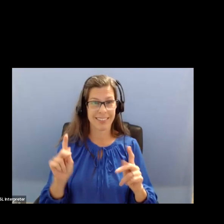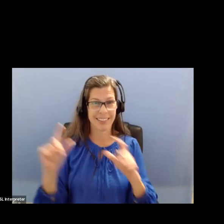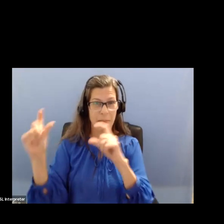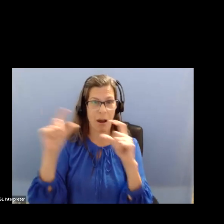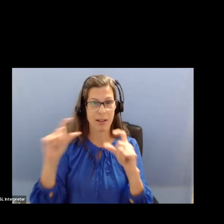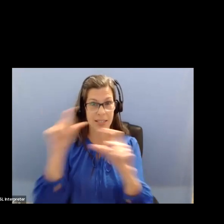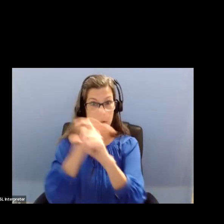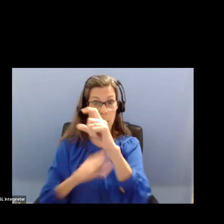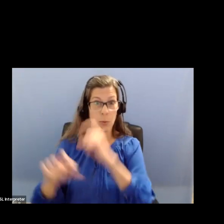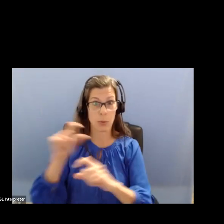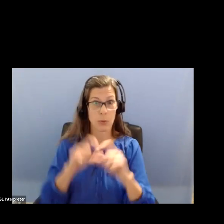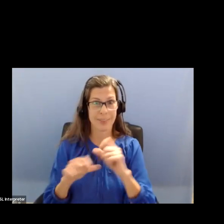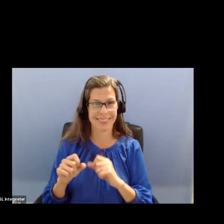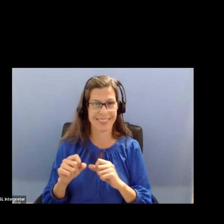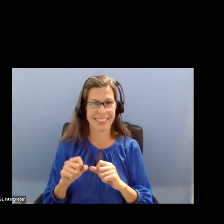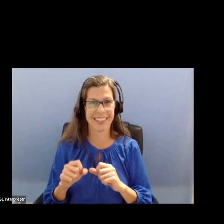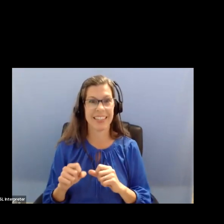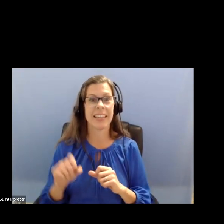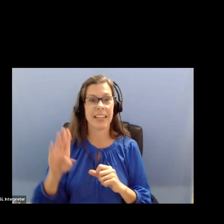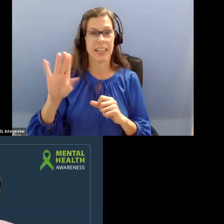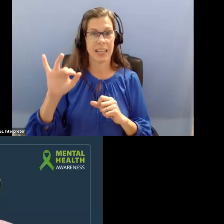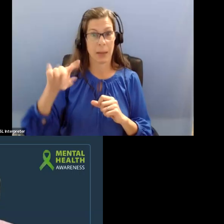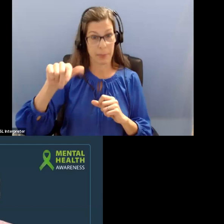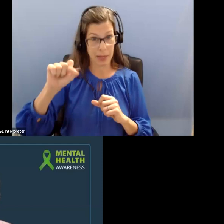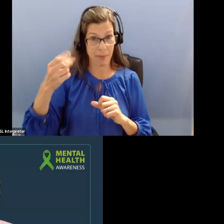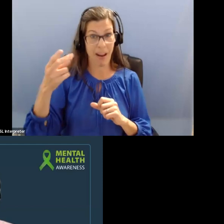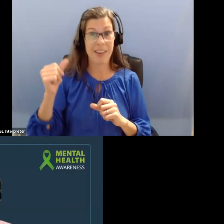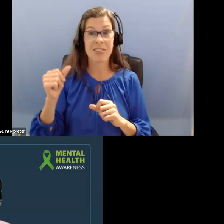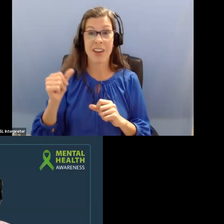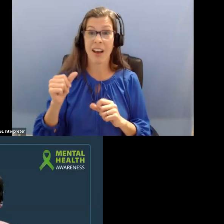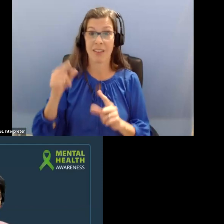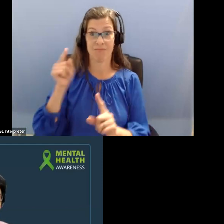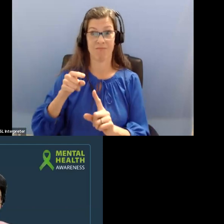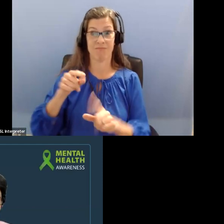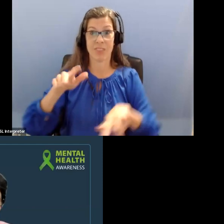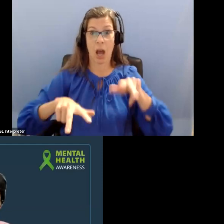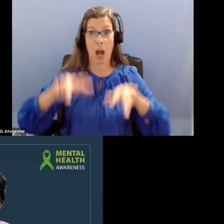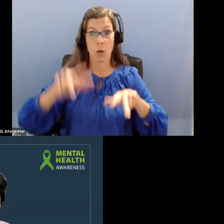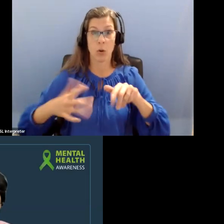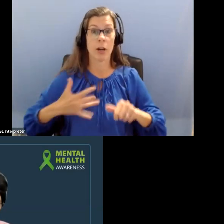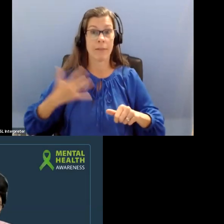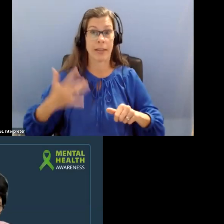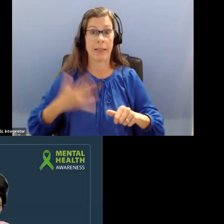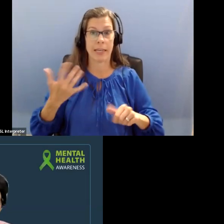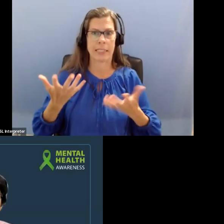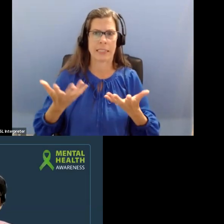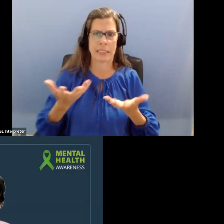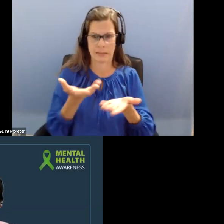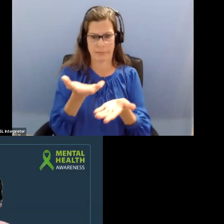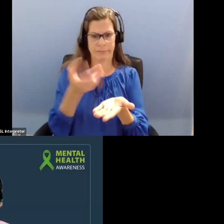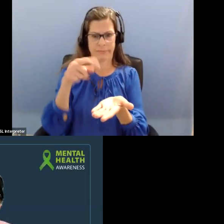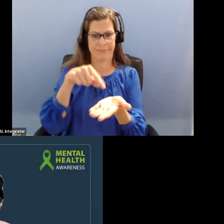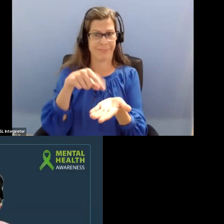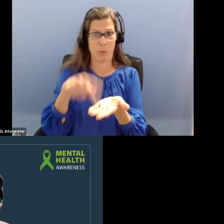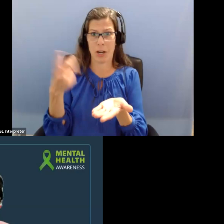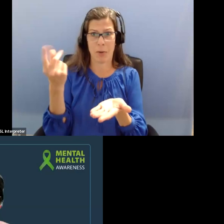So talking about awkward feelings and not knowing what to do with that, I wanted to bring up an issue about people who